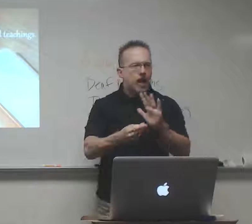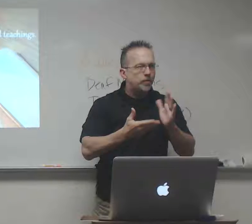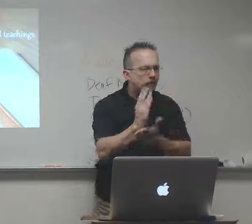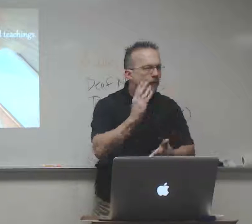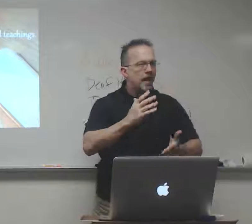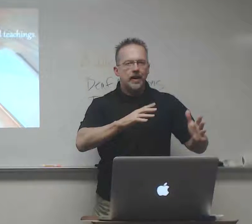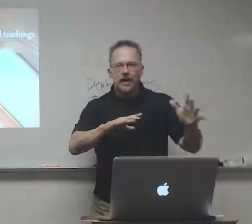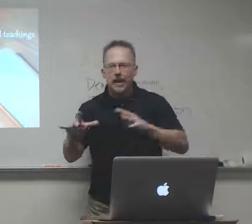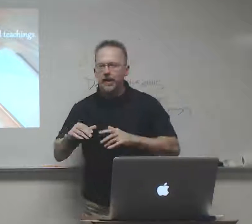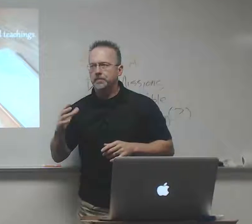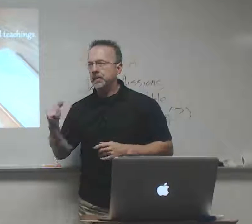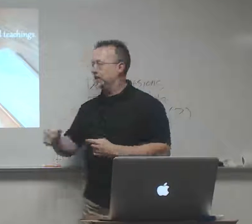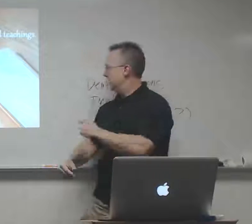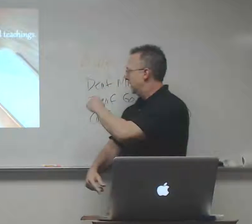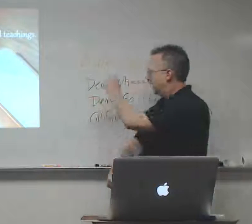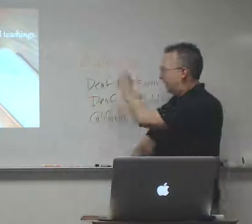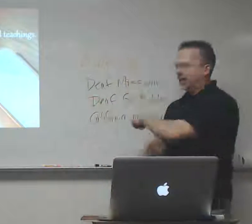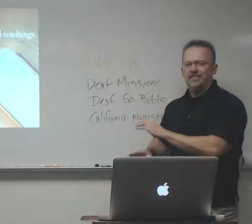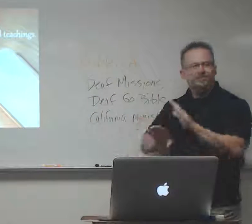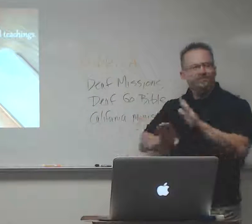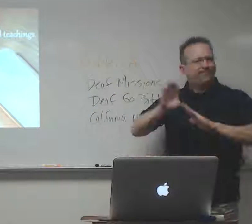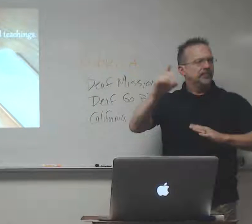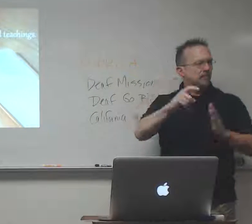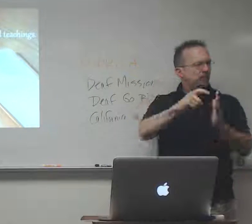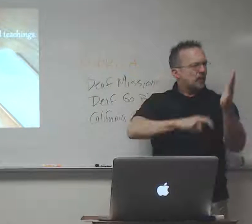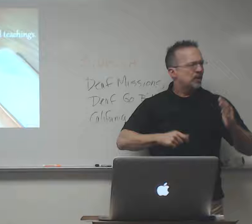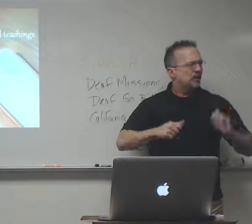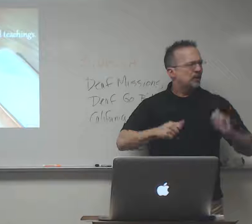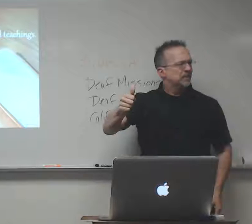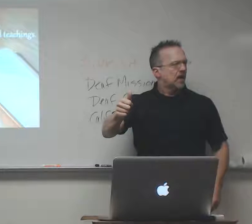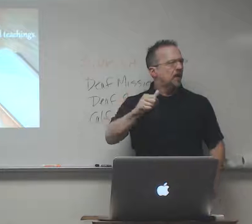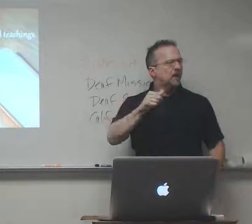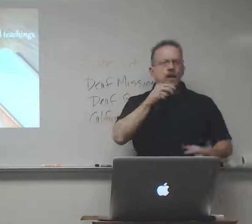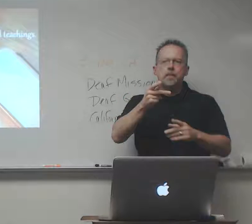way, we can't write, there's copyright issues and different things.